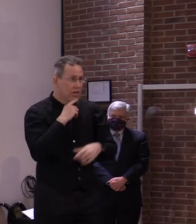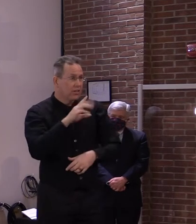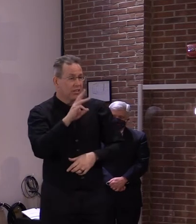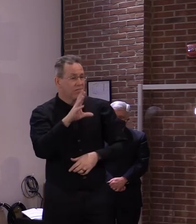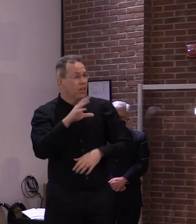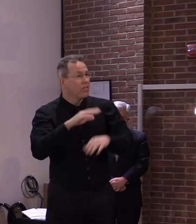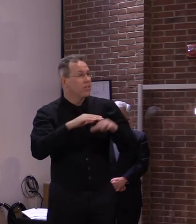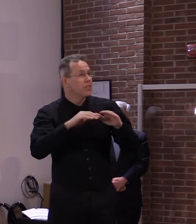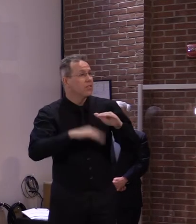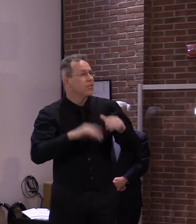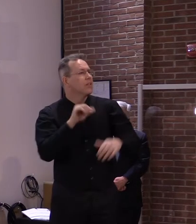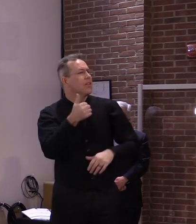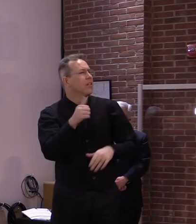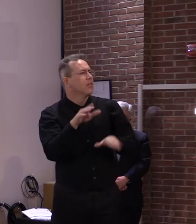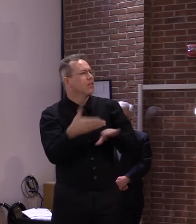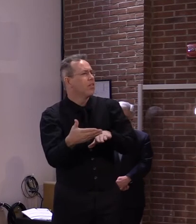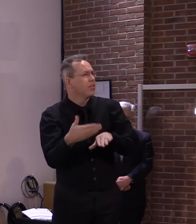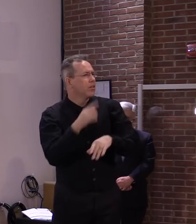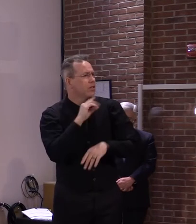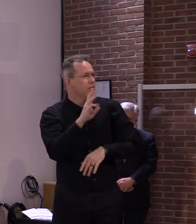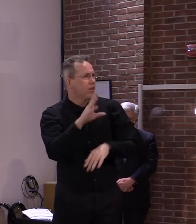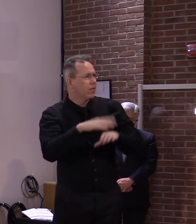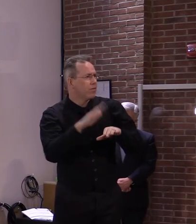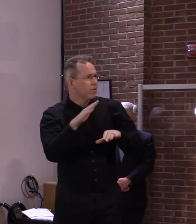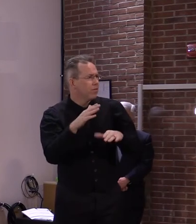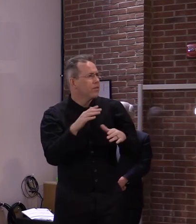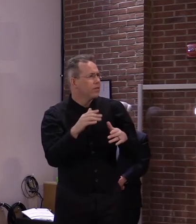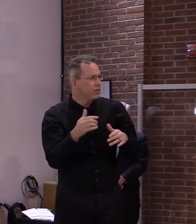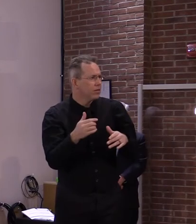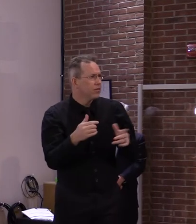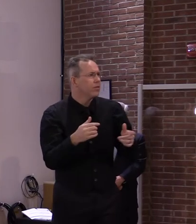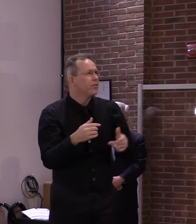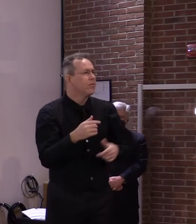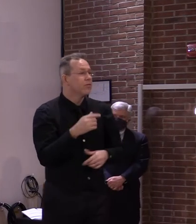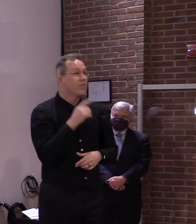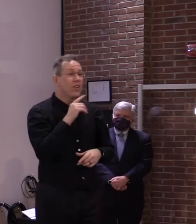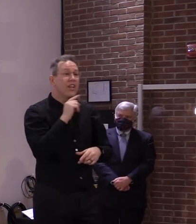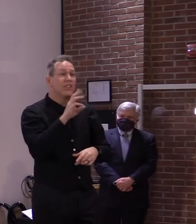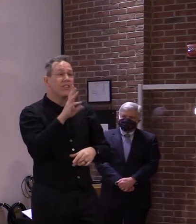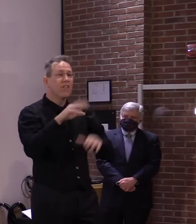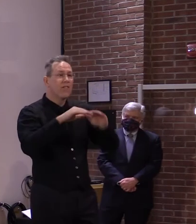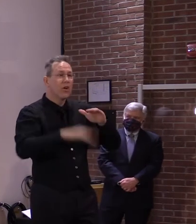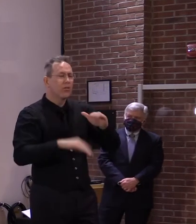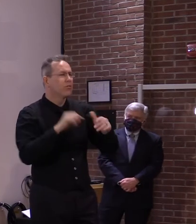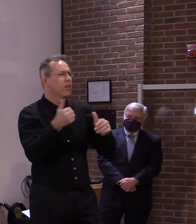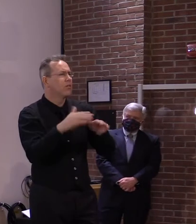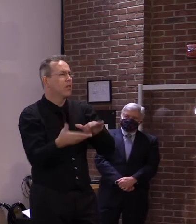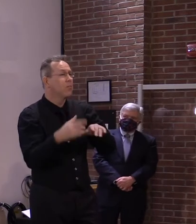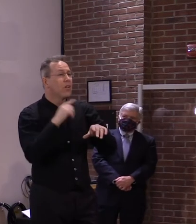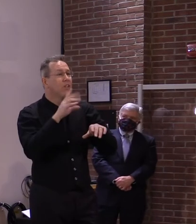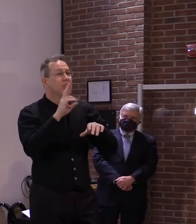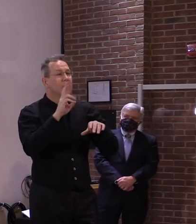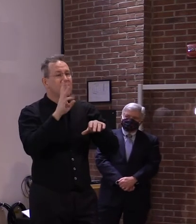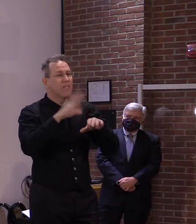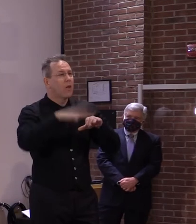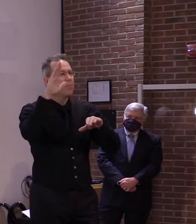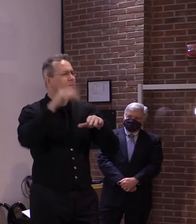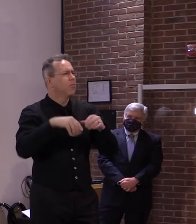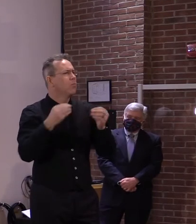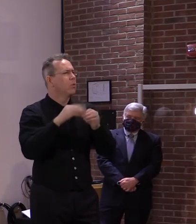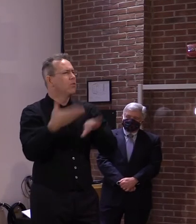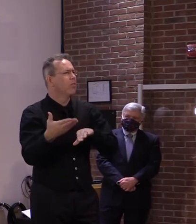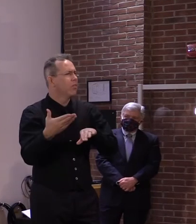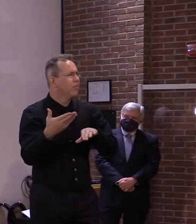disease and certainly the other 170 above the red line we know must have had a lot of